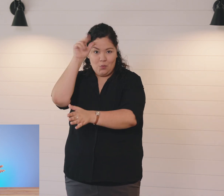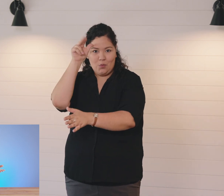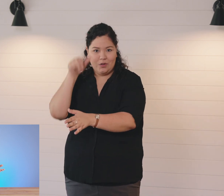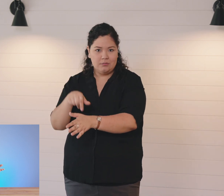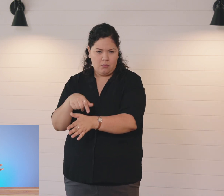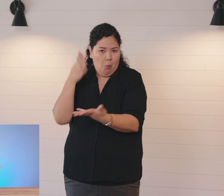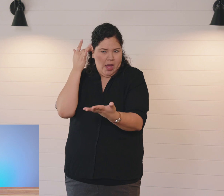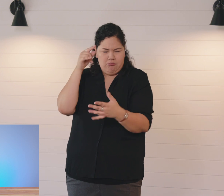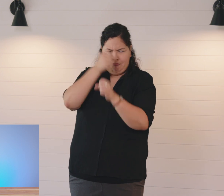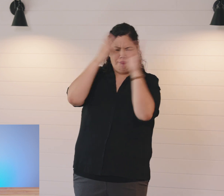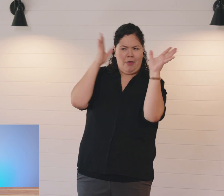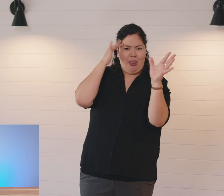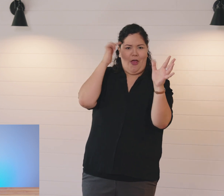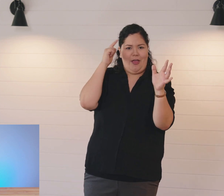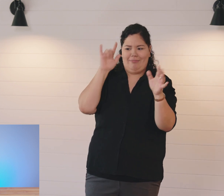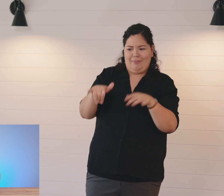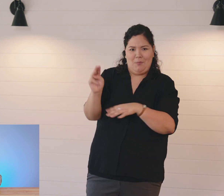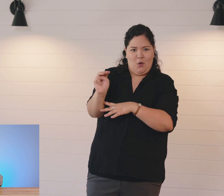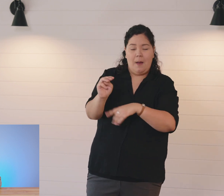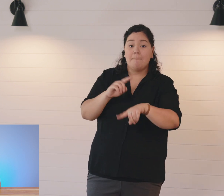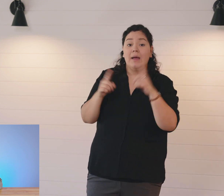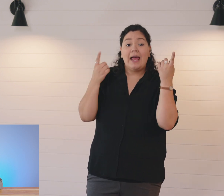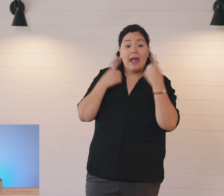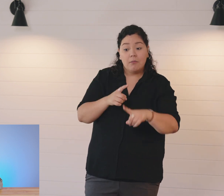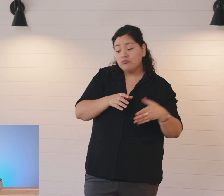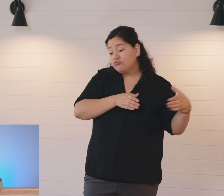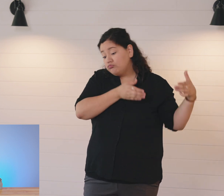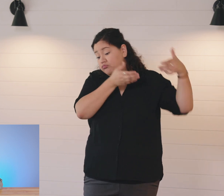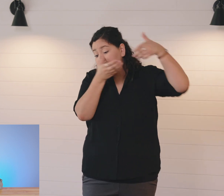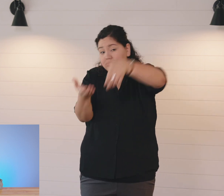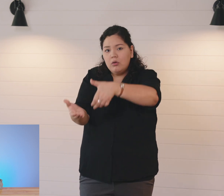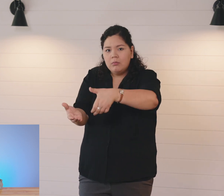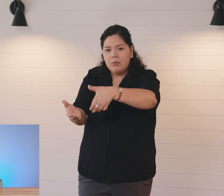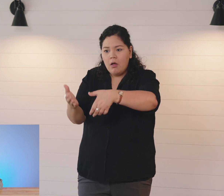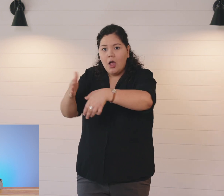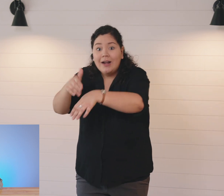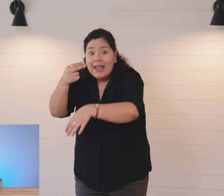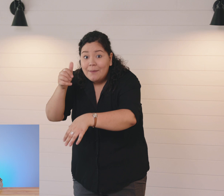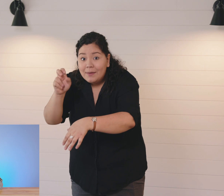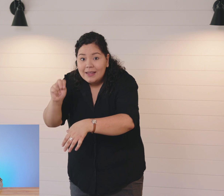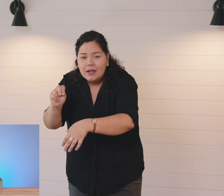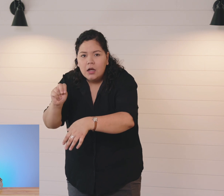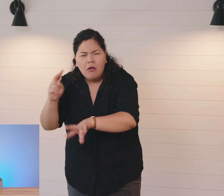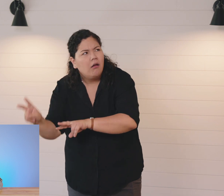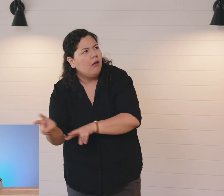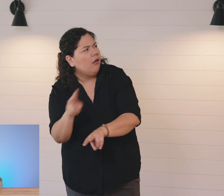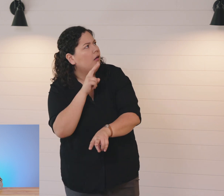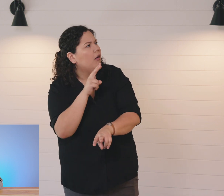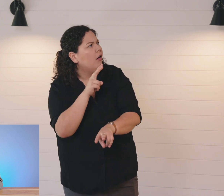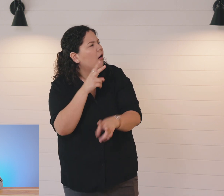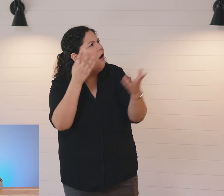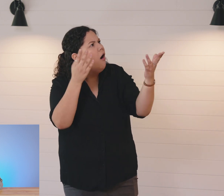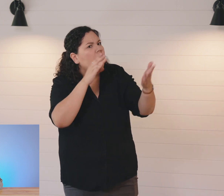it was Mordecai. And when the chamber pot hit the head of Haman, Haman looked up, saw his daughter,